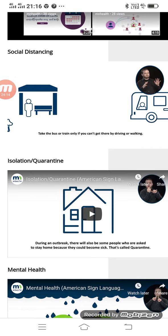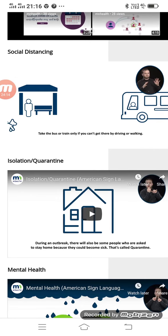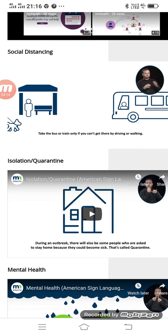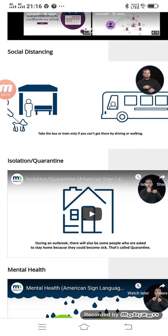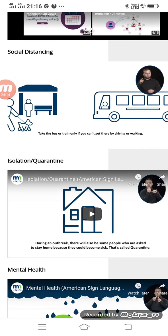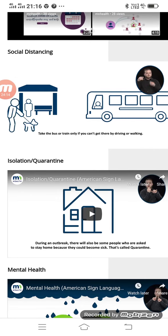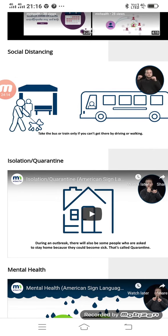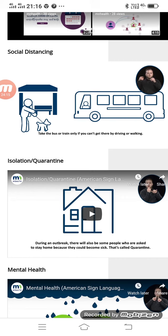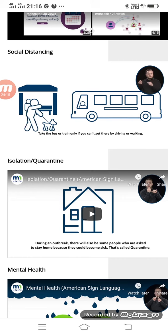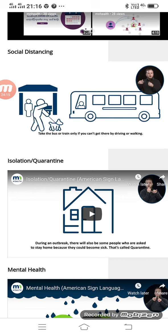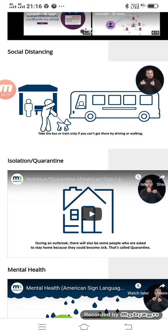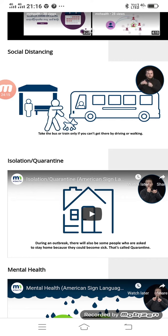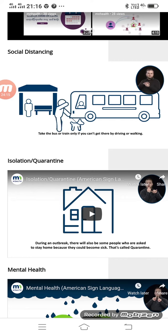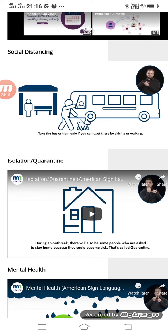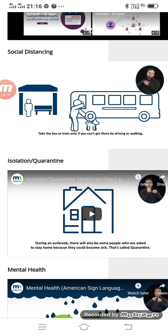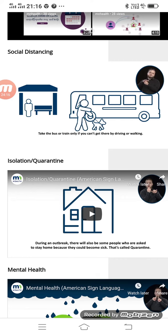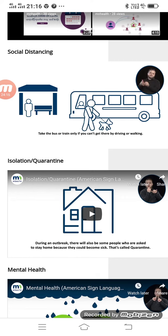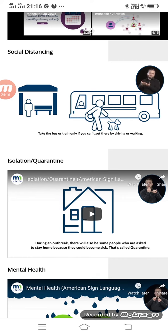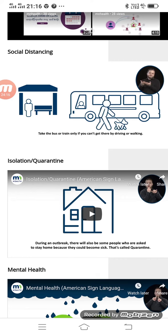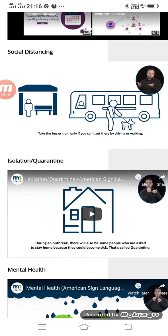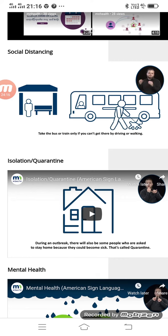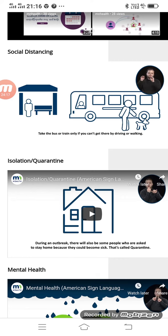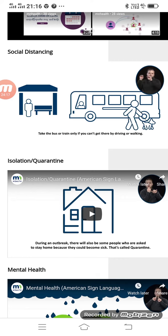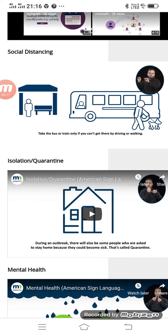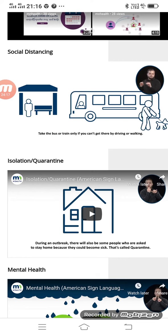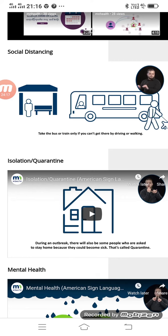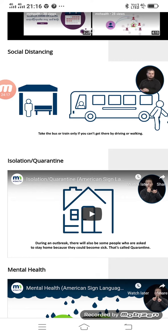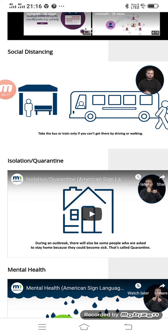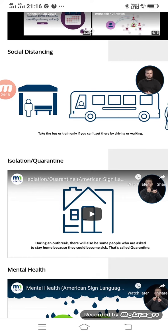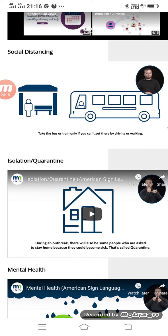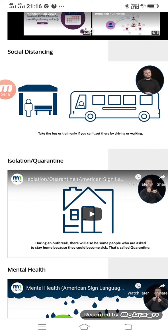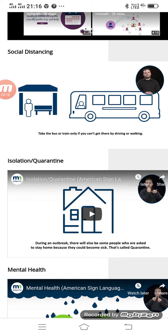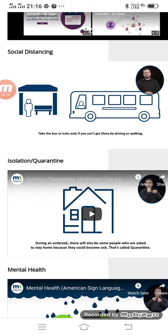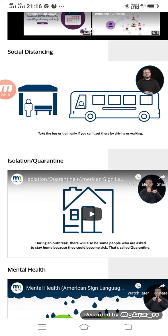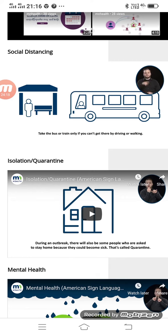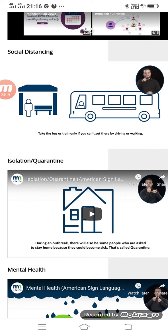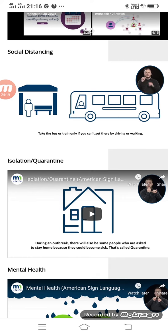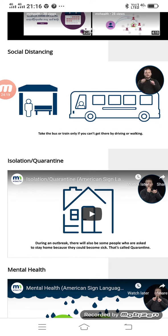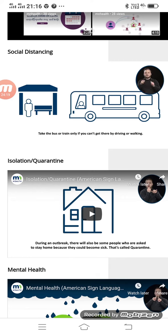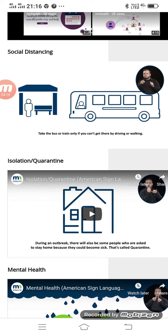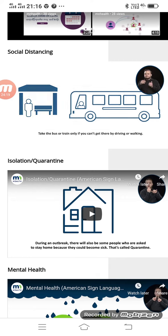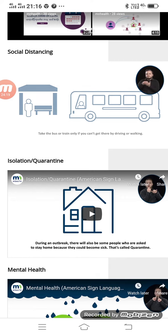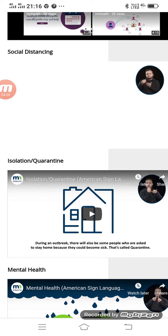Take the bus or train only if you can't get there by driving or walking.